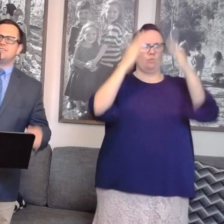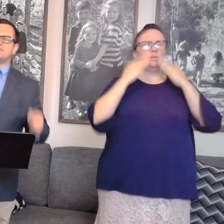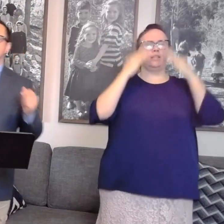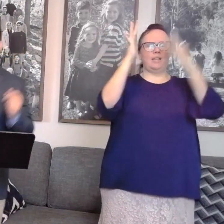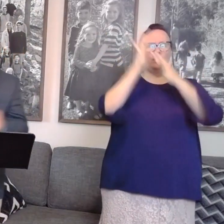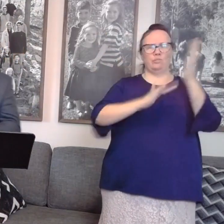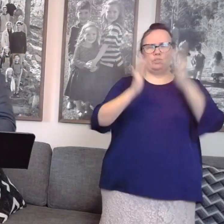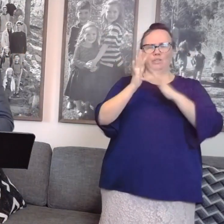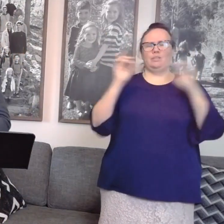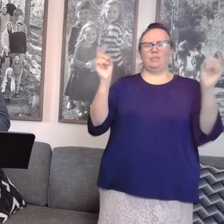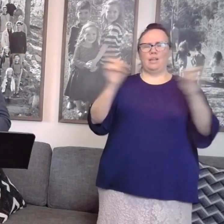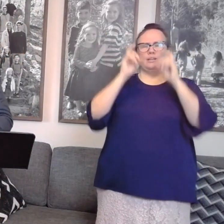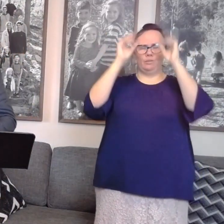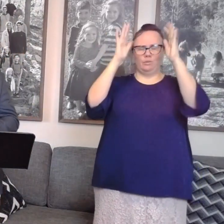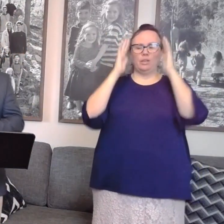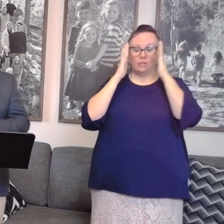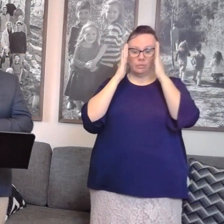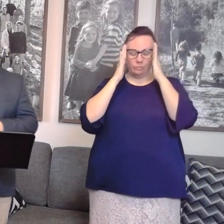you, Jesus.